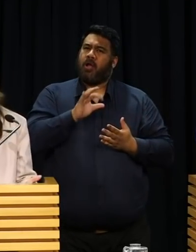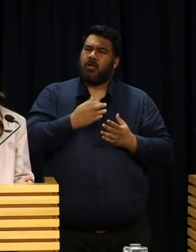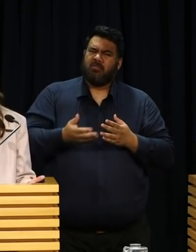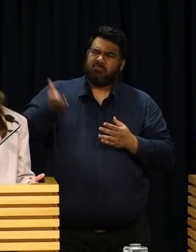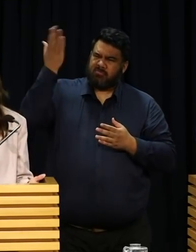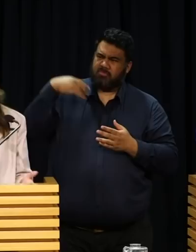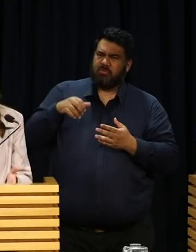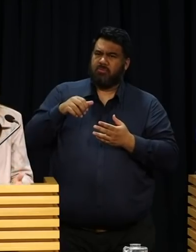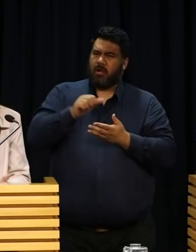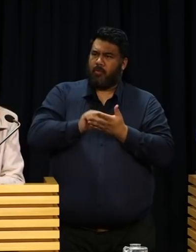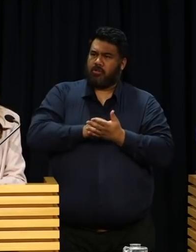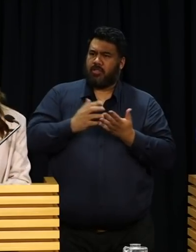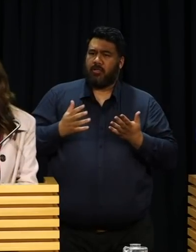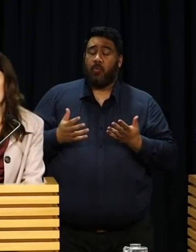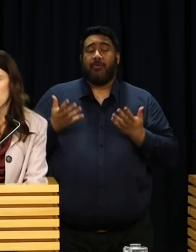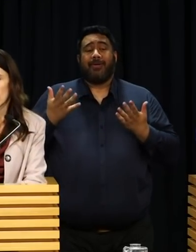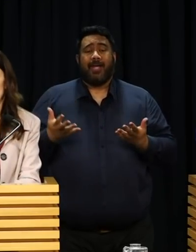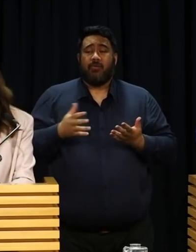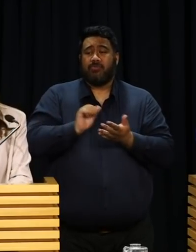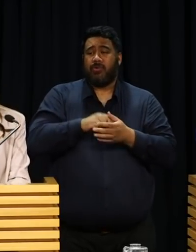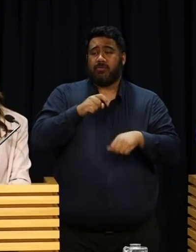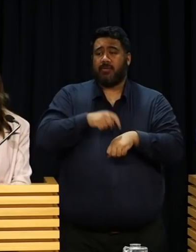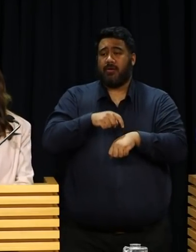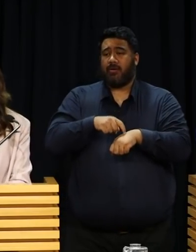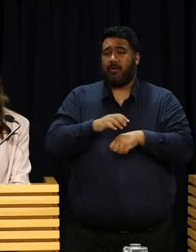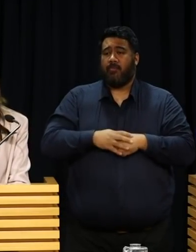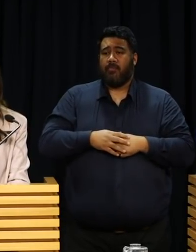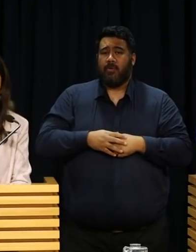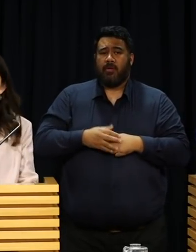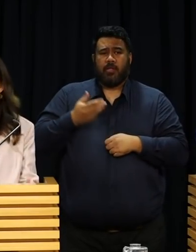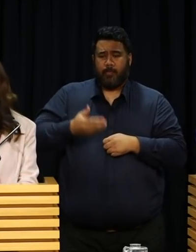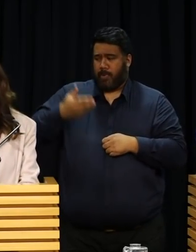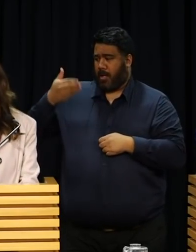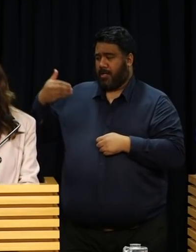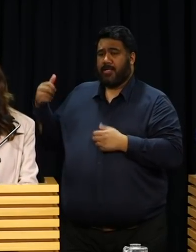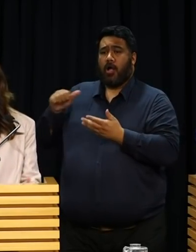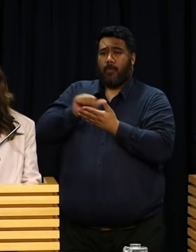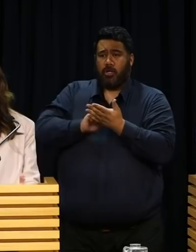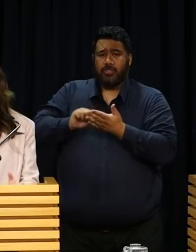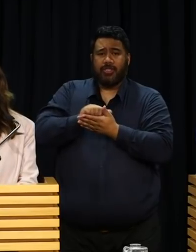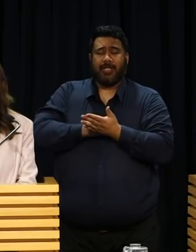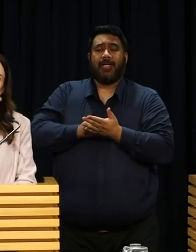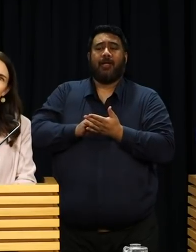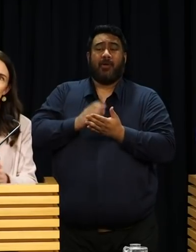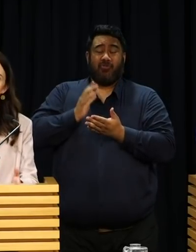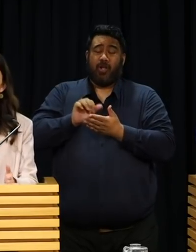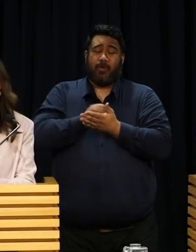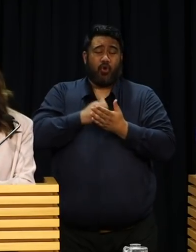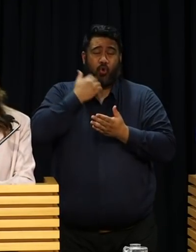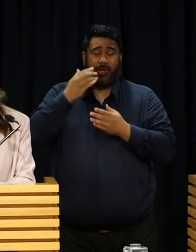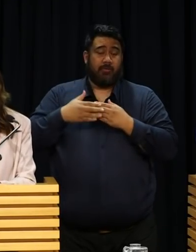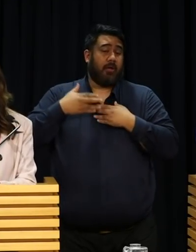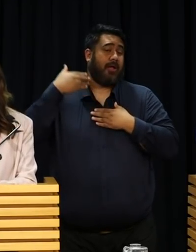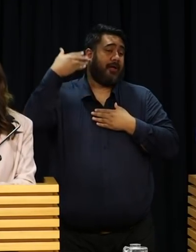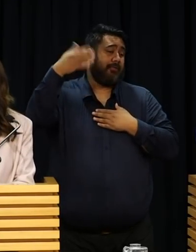know, now is the time. You'll see that for a number of the apologies that have been made in the past, there often is a long period of time, and I think maybe there's